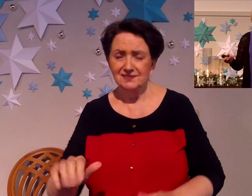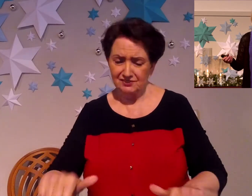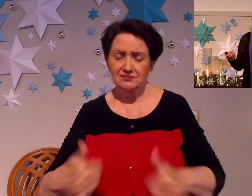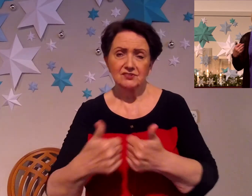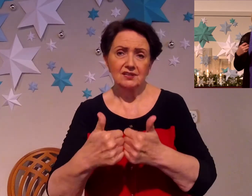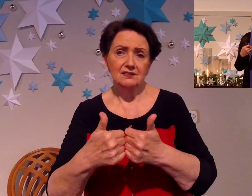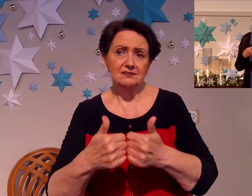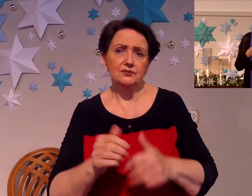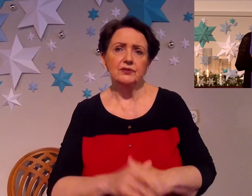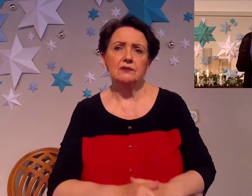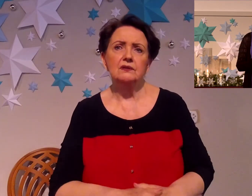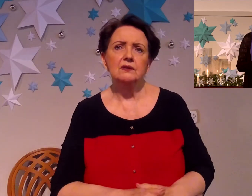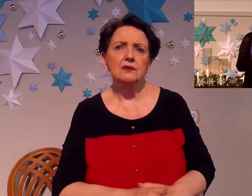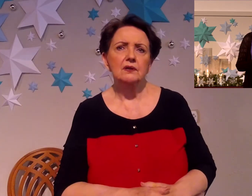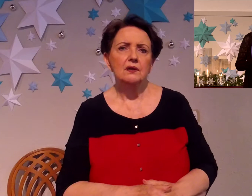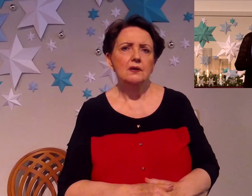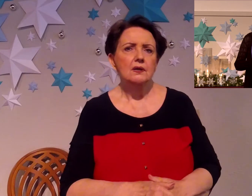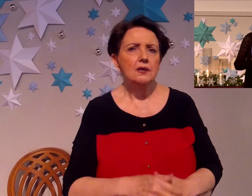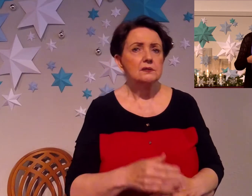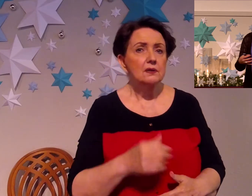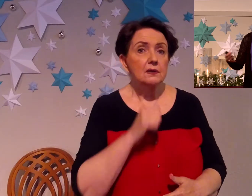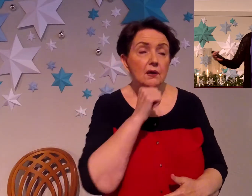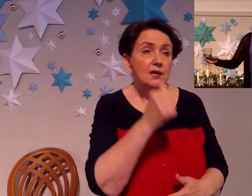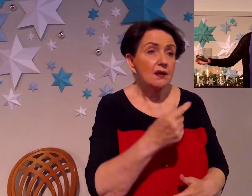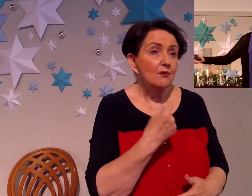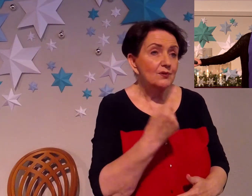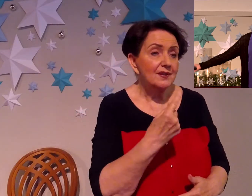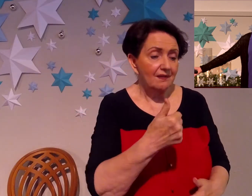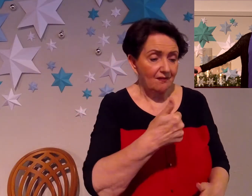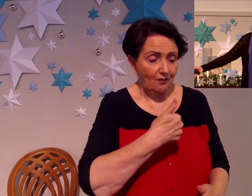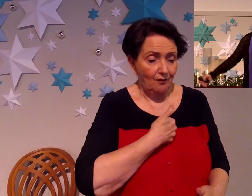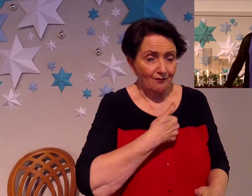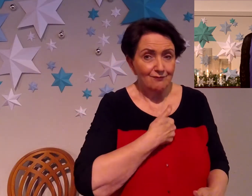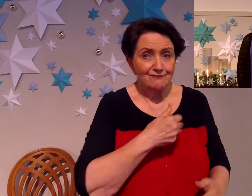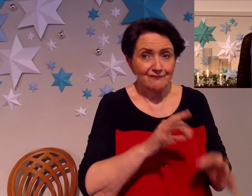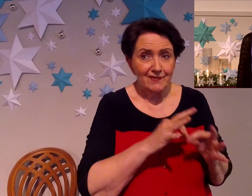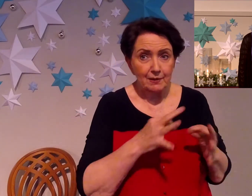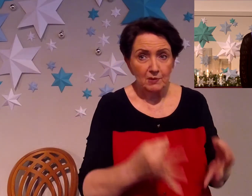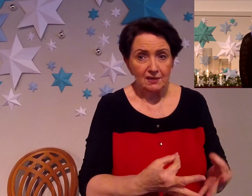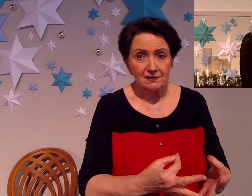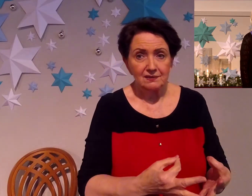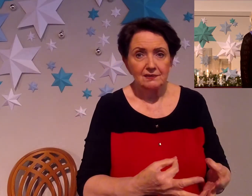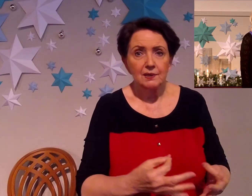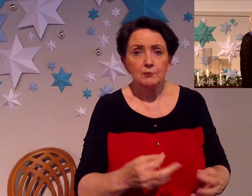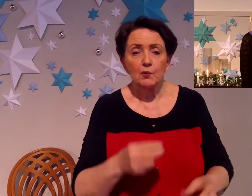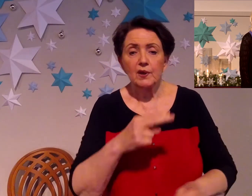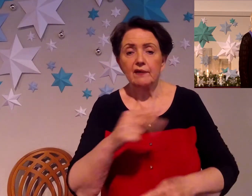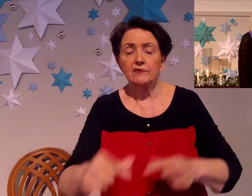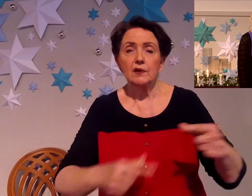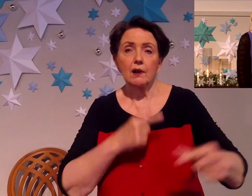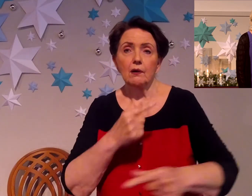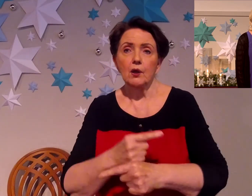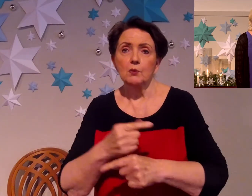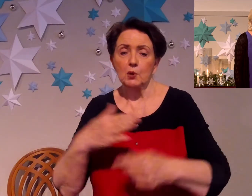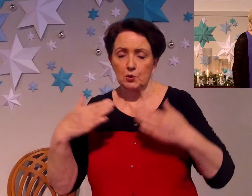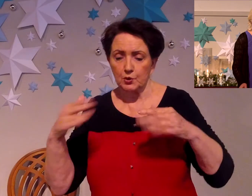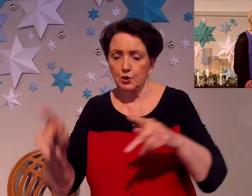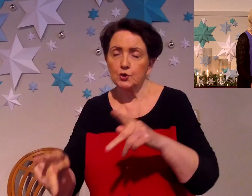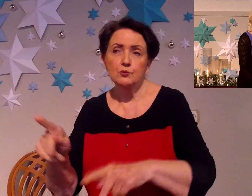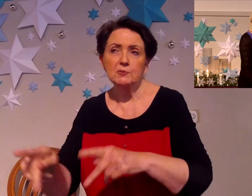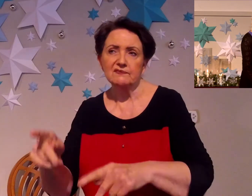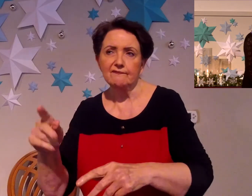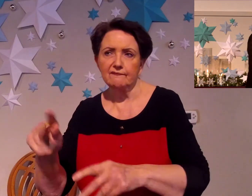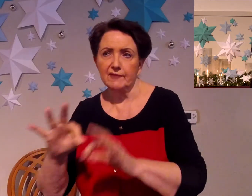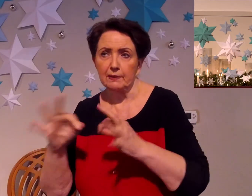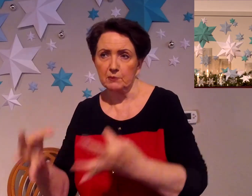have just our own family. We have the global human family.